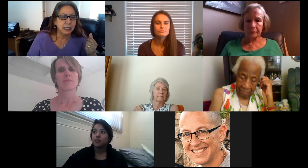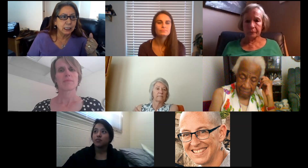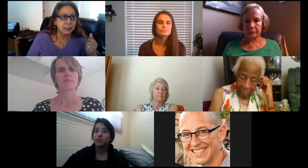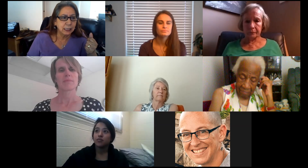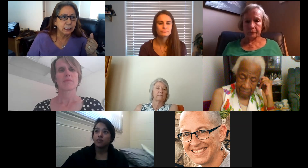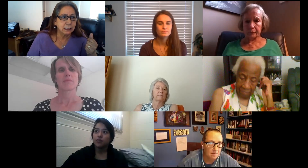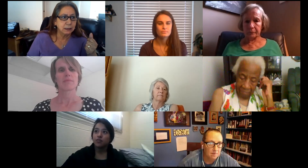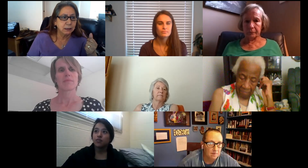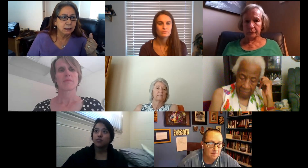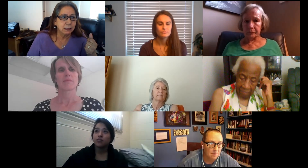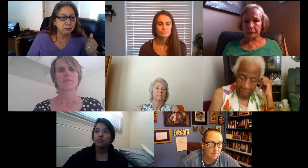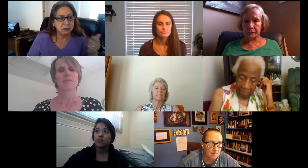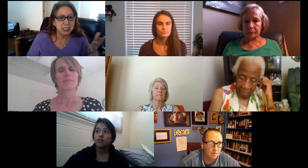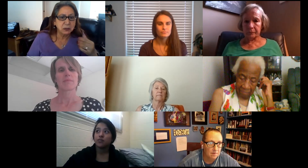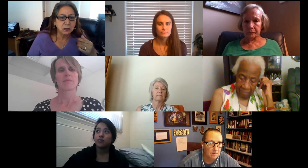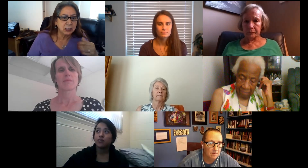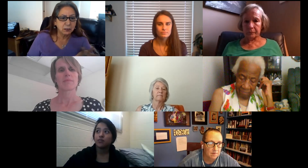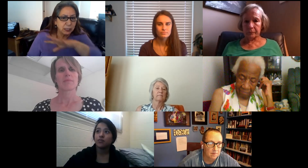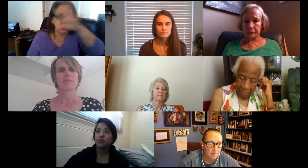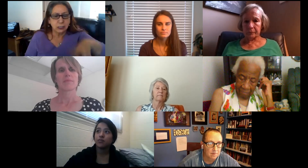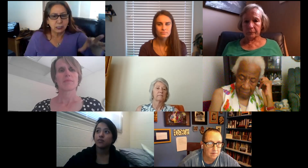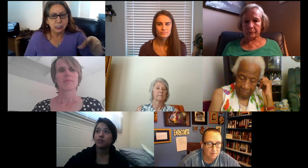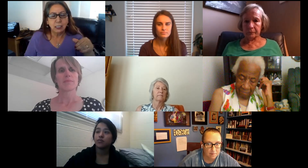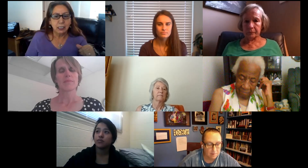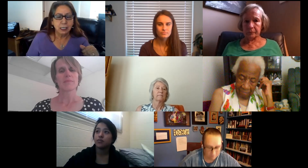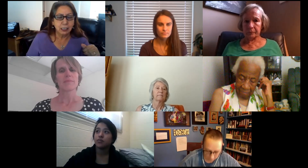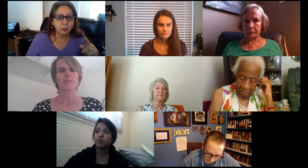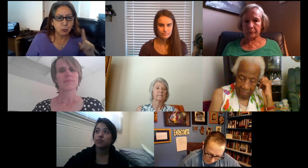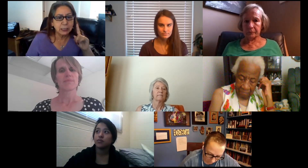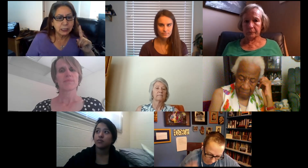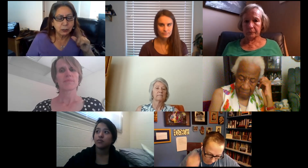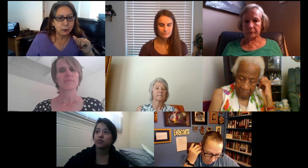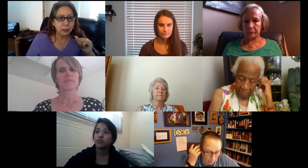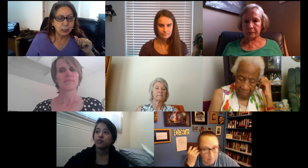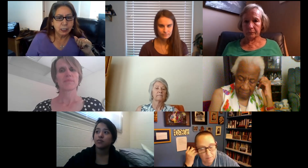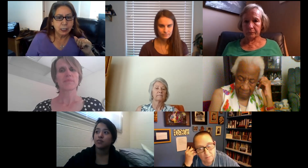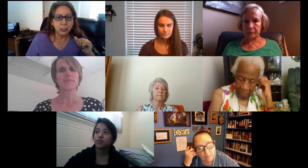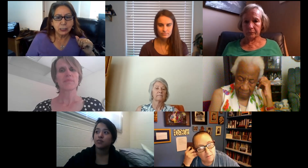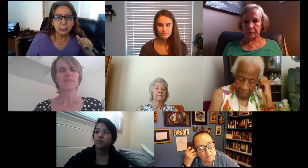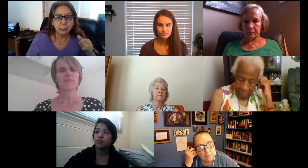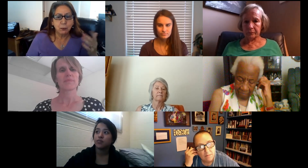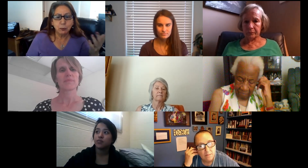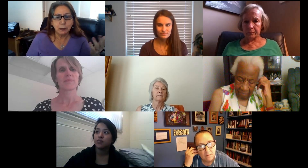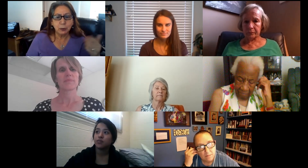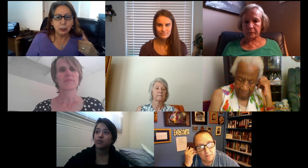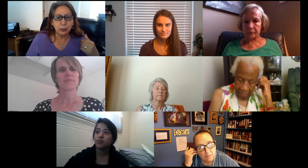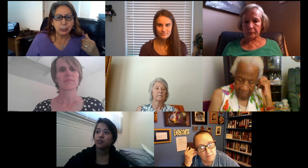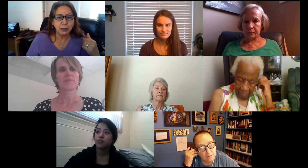10 kids, high school kids, different ages, and one senior. And she says, I won't be able to learn it